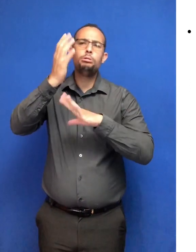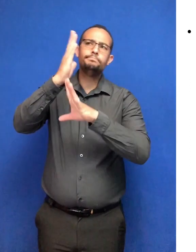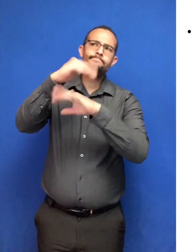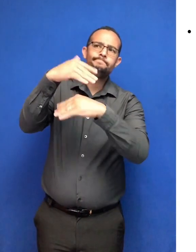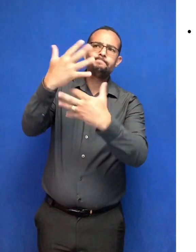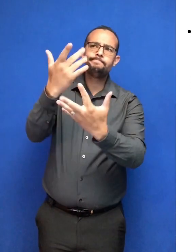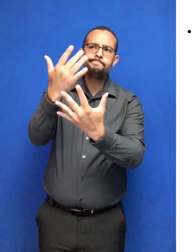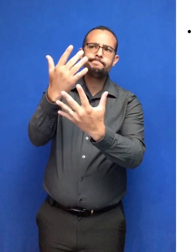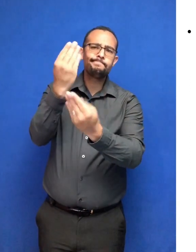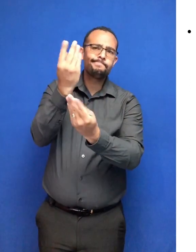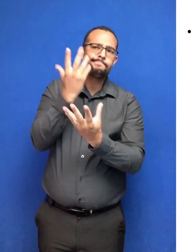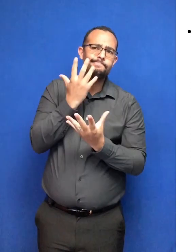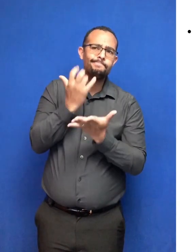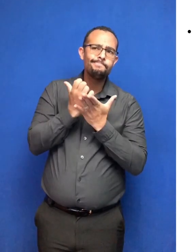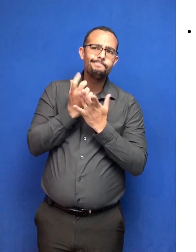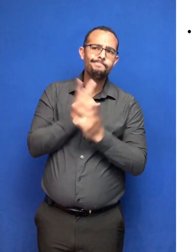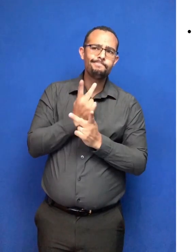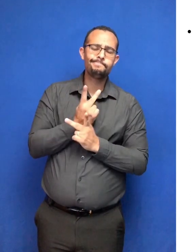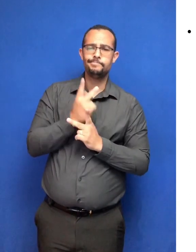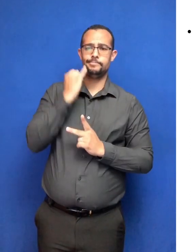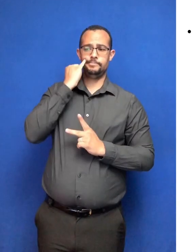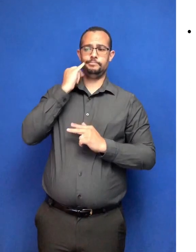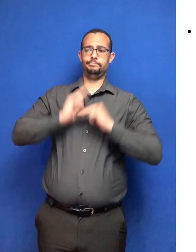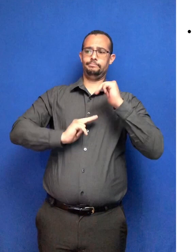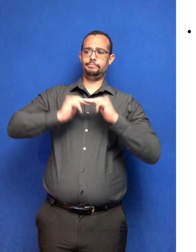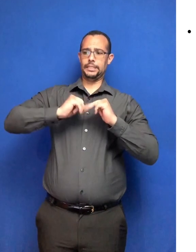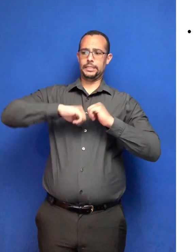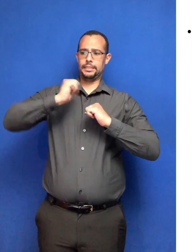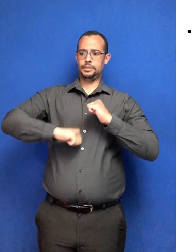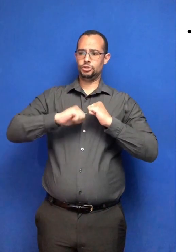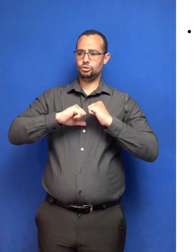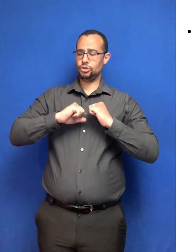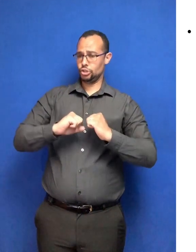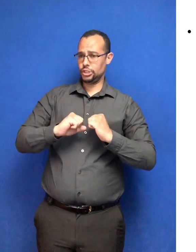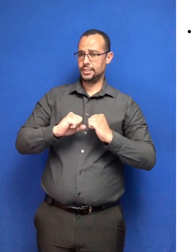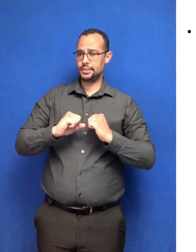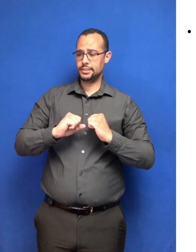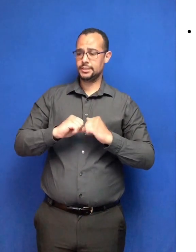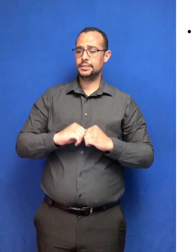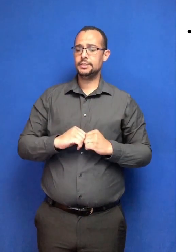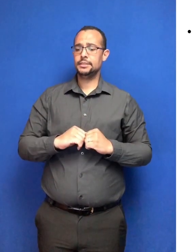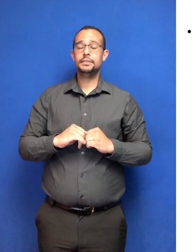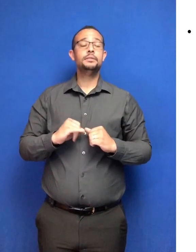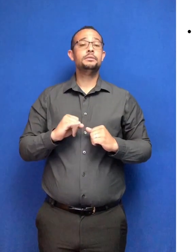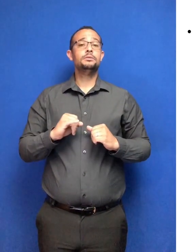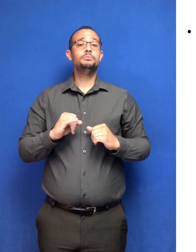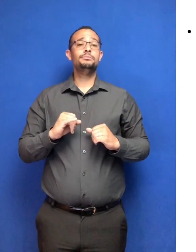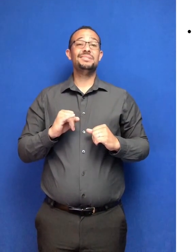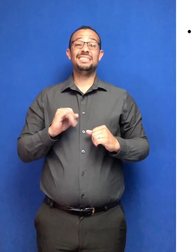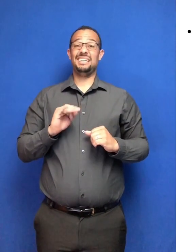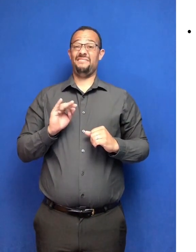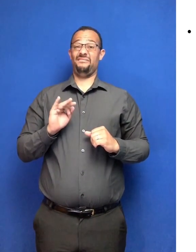on alternatives. If you are unsure, it is always an